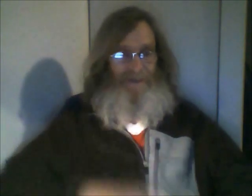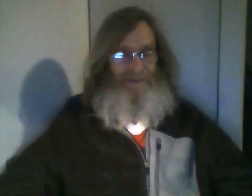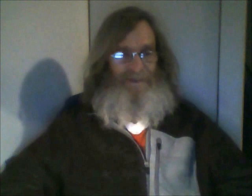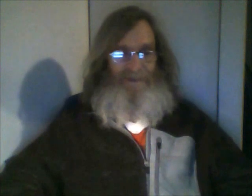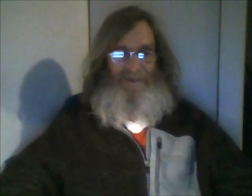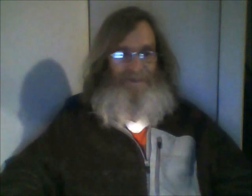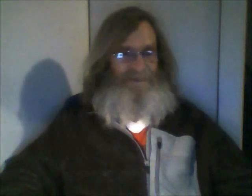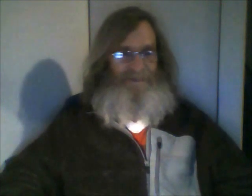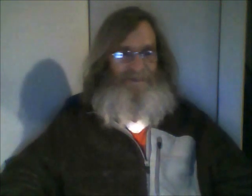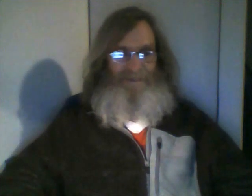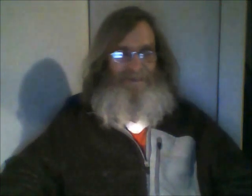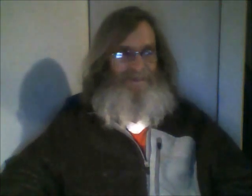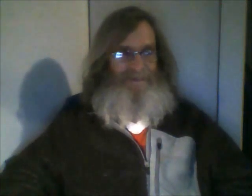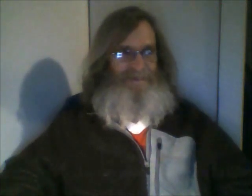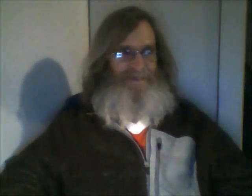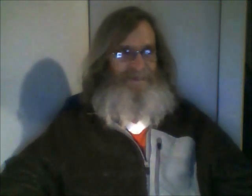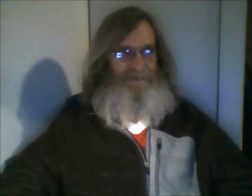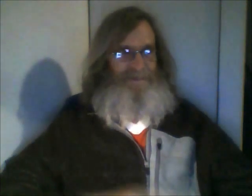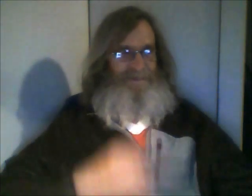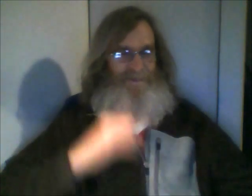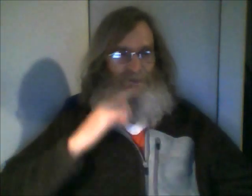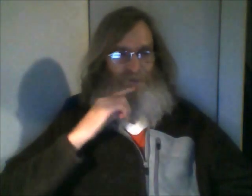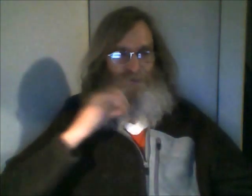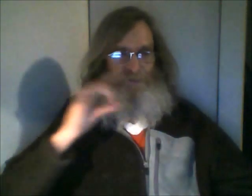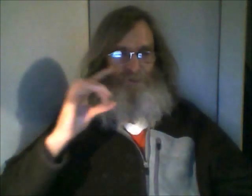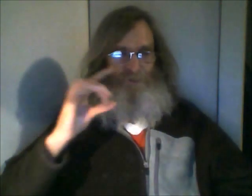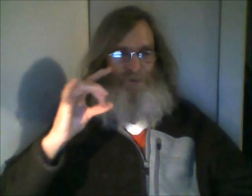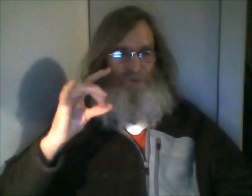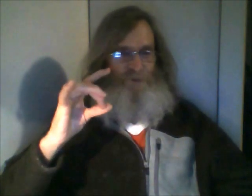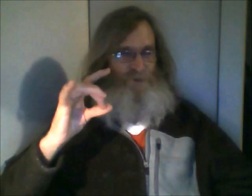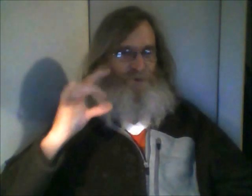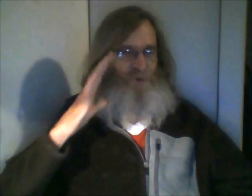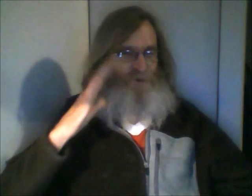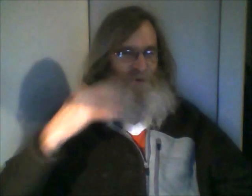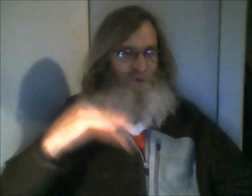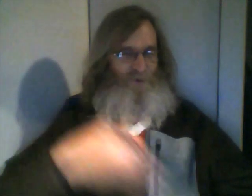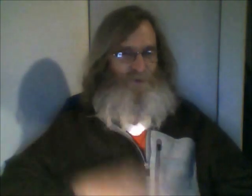He welds the bars together, leaving a hole in the center through which the wires will pass.